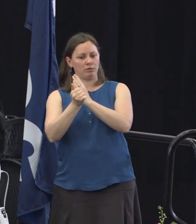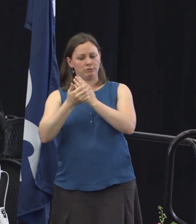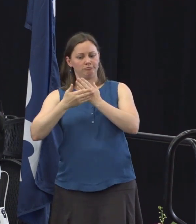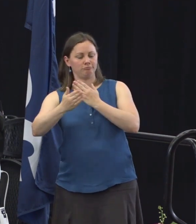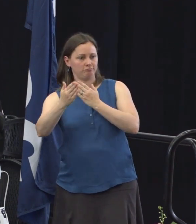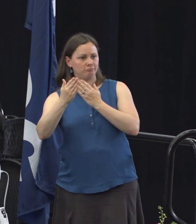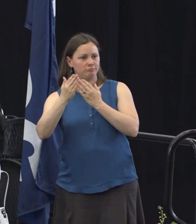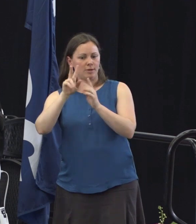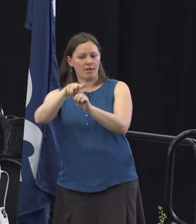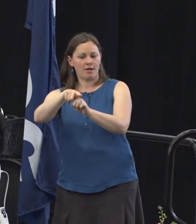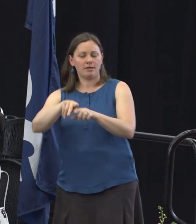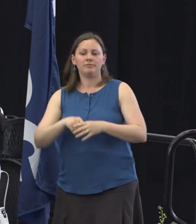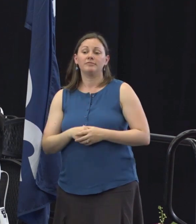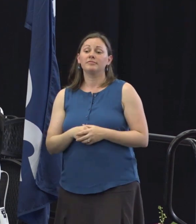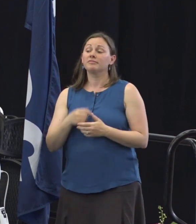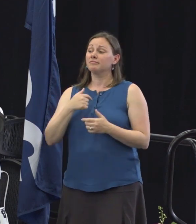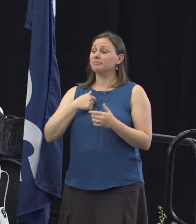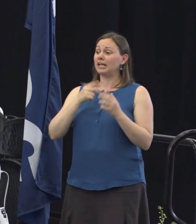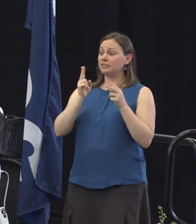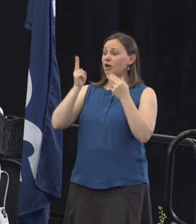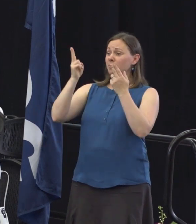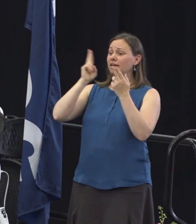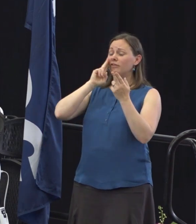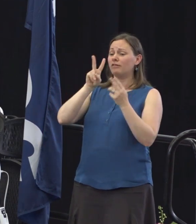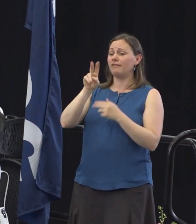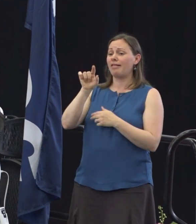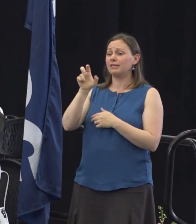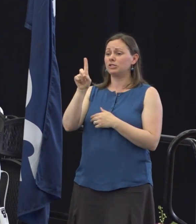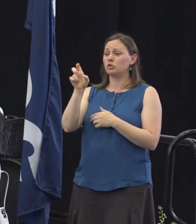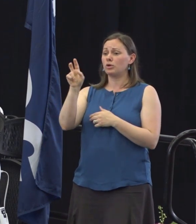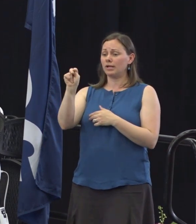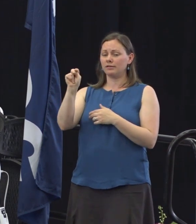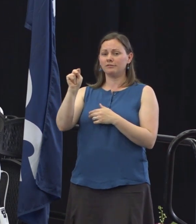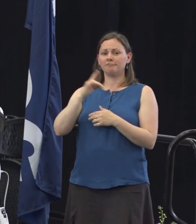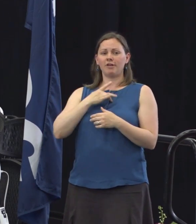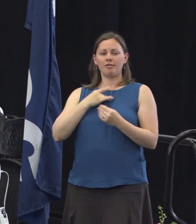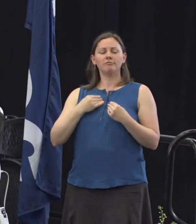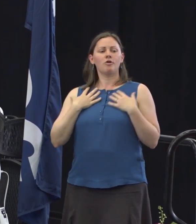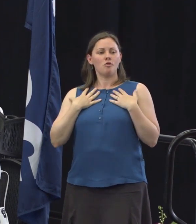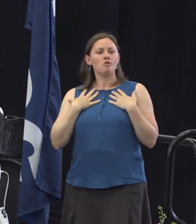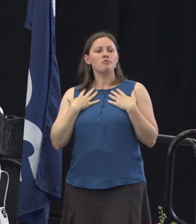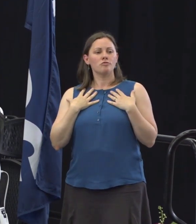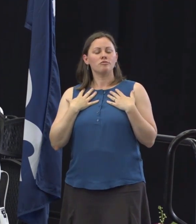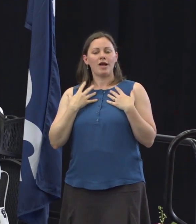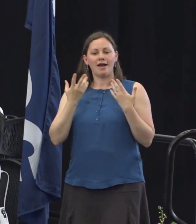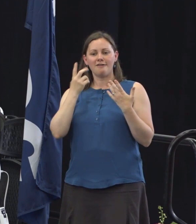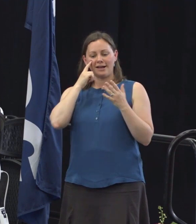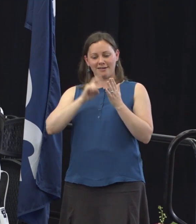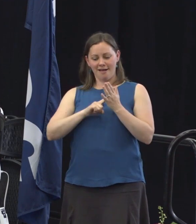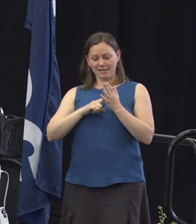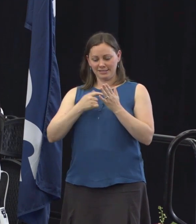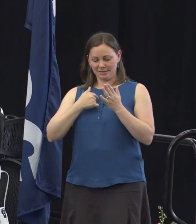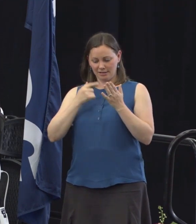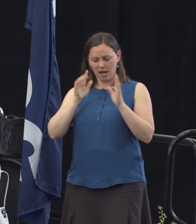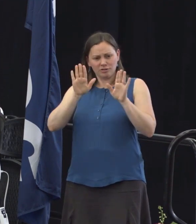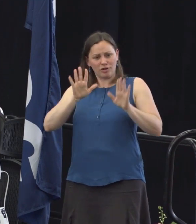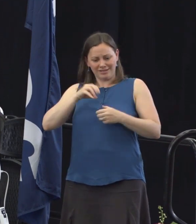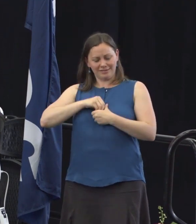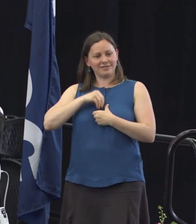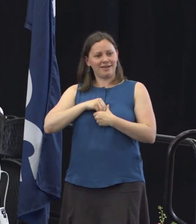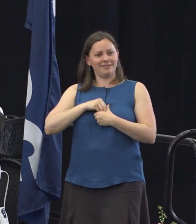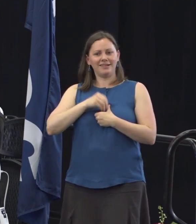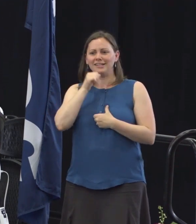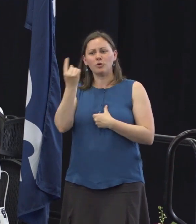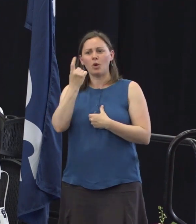class alone to be valedictorian has opened my eyes and allowed me to see the greatness within myself that I don't always see.